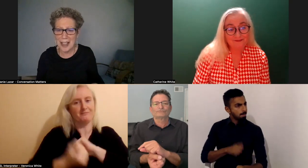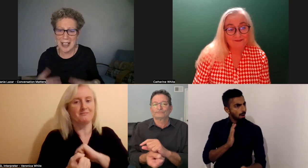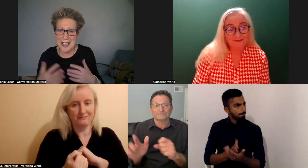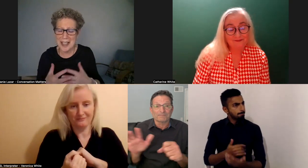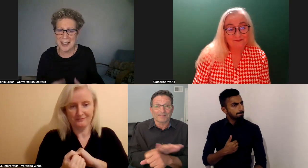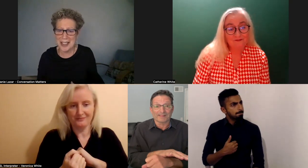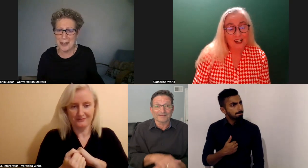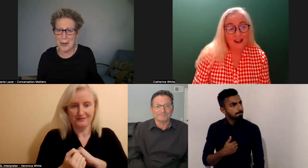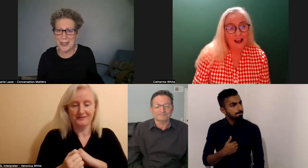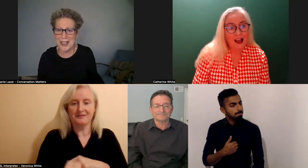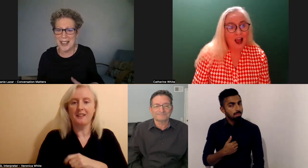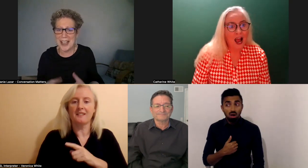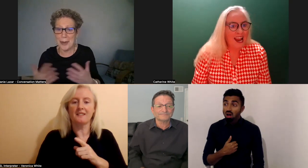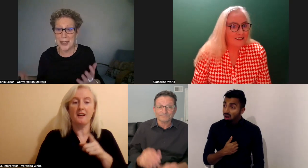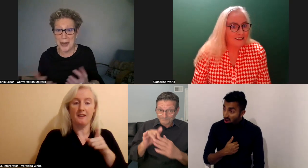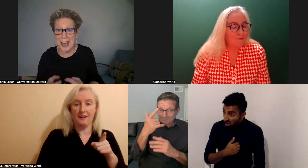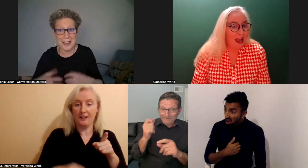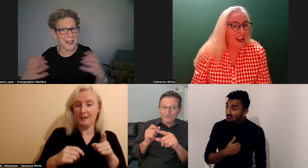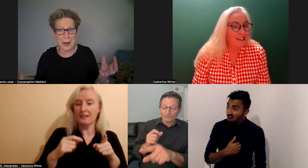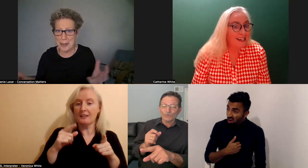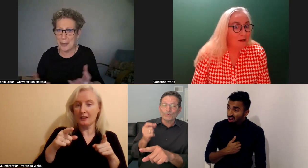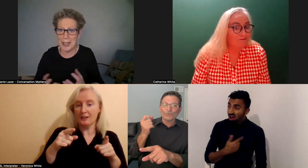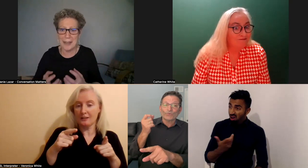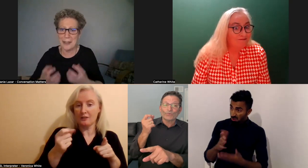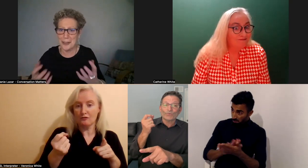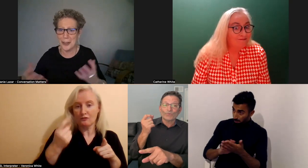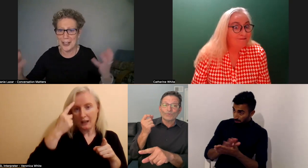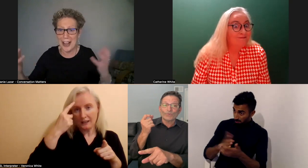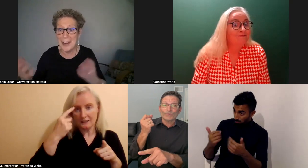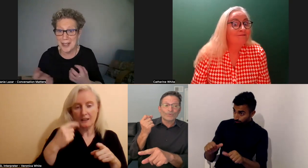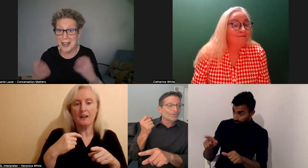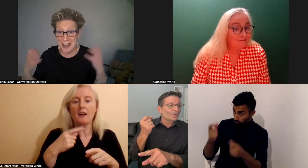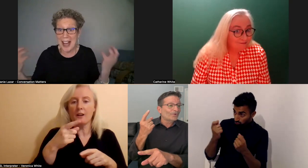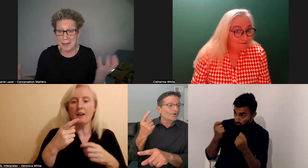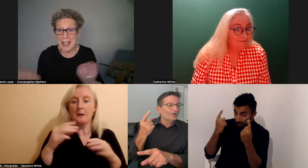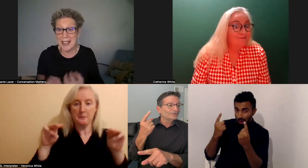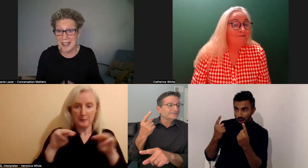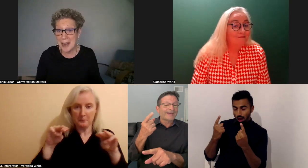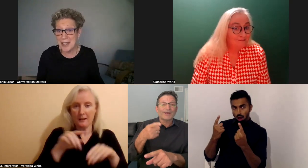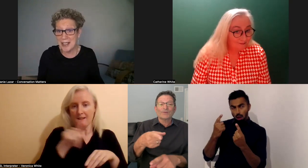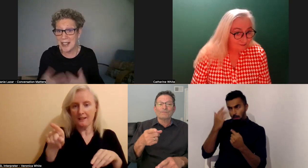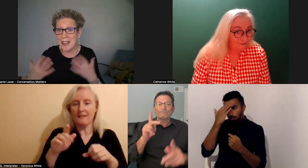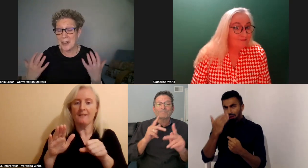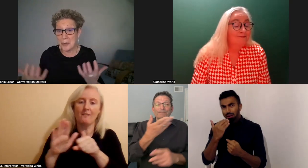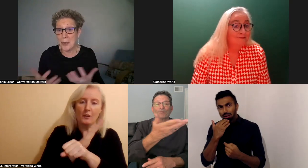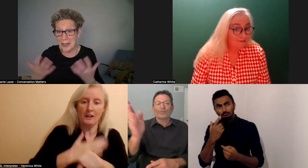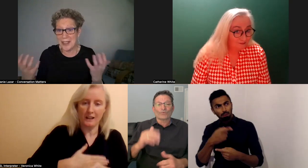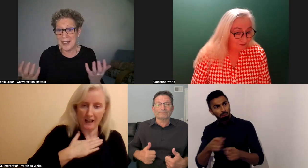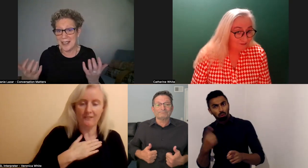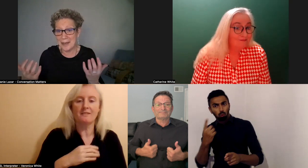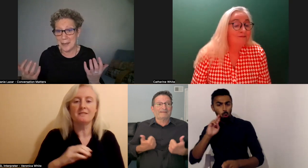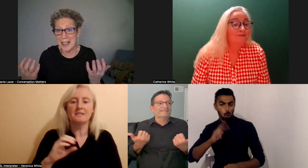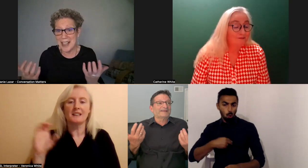Suddenly realizing that it was okay that there were people living full lives and being accepted